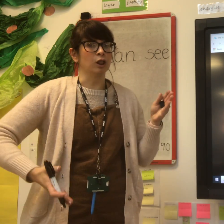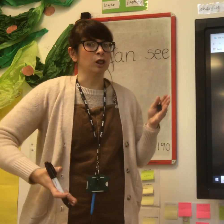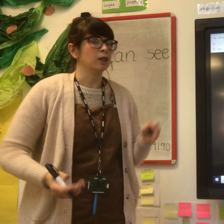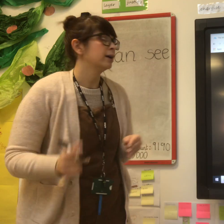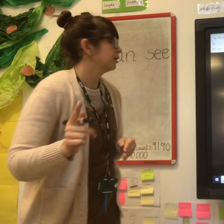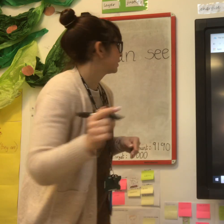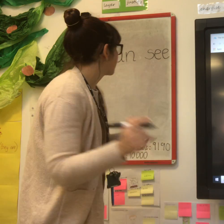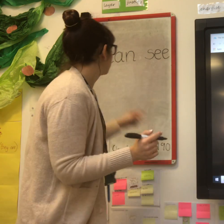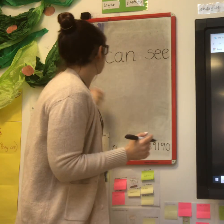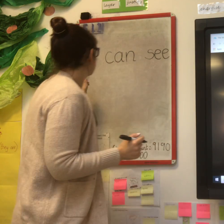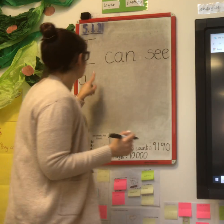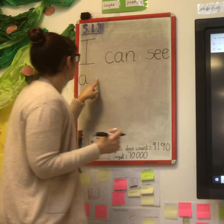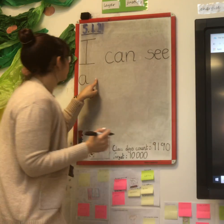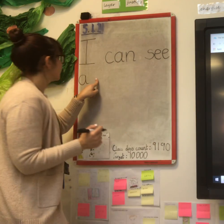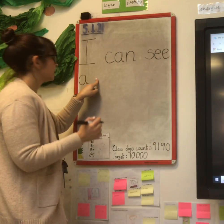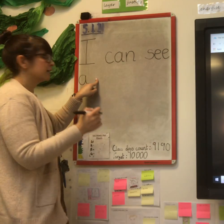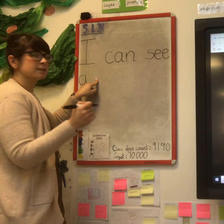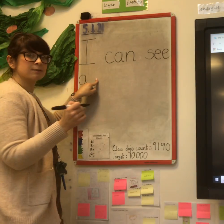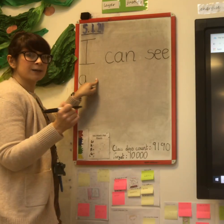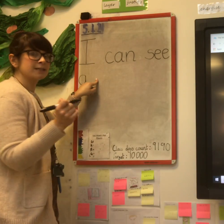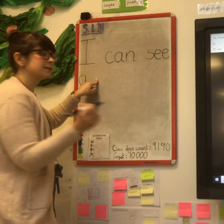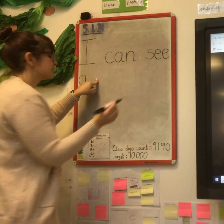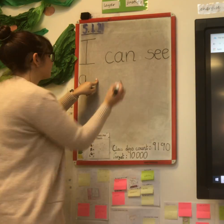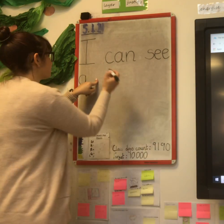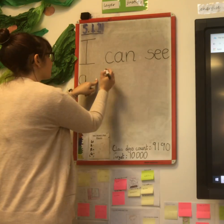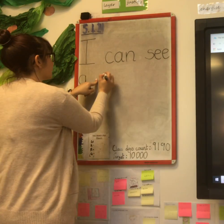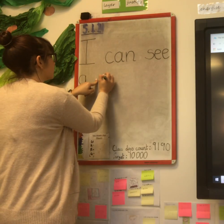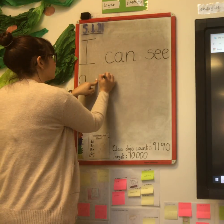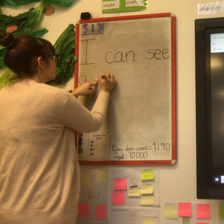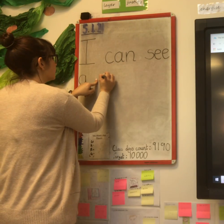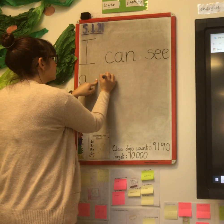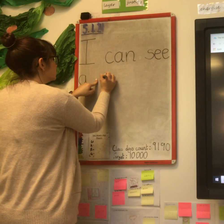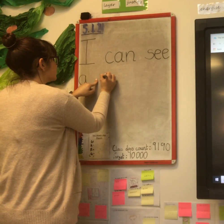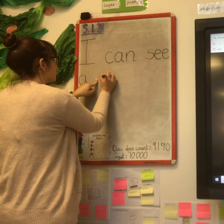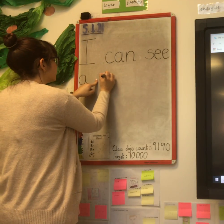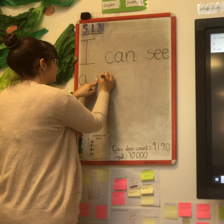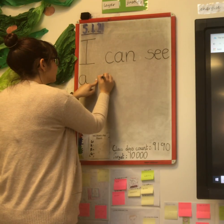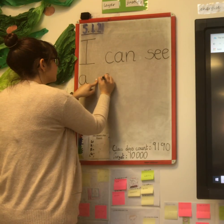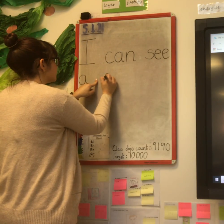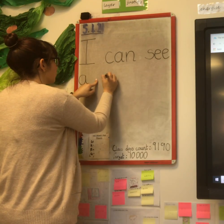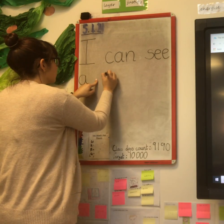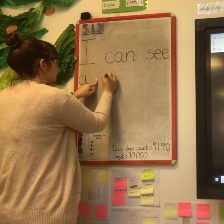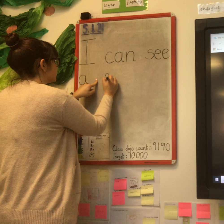G-earl. Okay. Finger space. G-g-g was definitely at the start.